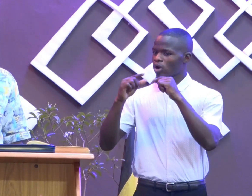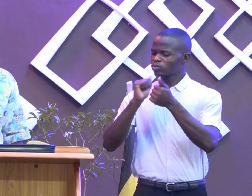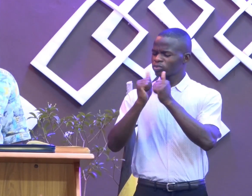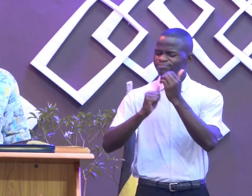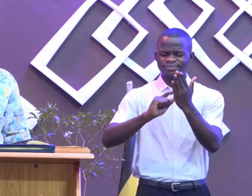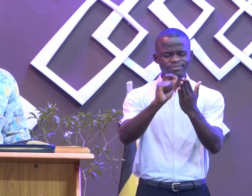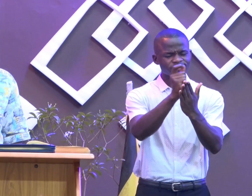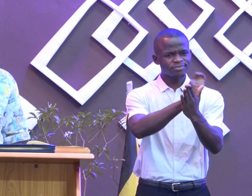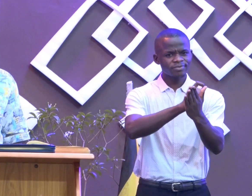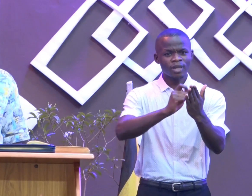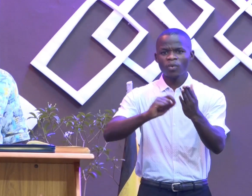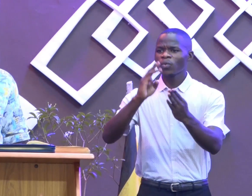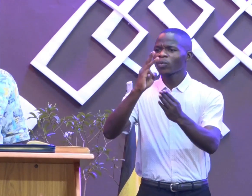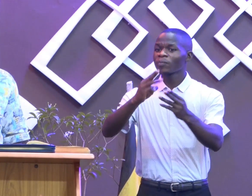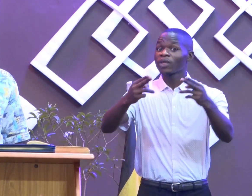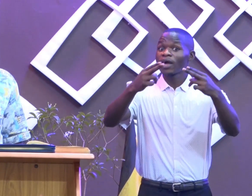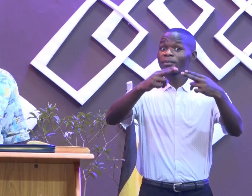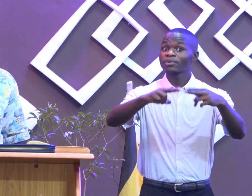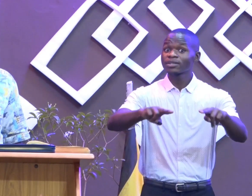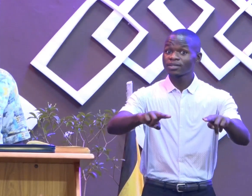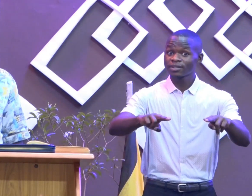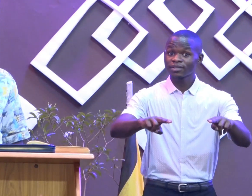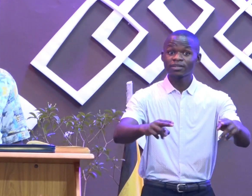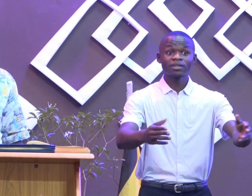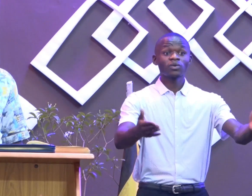ekyawandiikibwa n'ekiryoka kituukirira nti okufa kumiriddwa